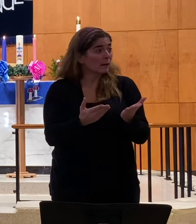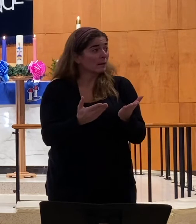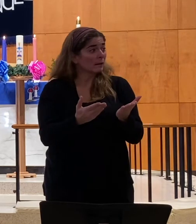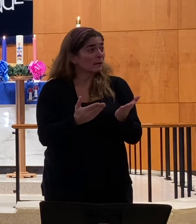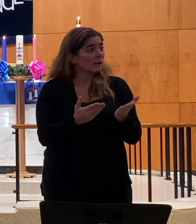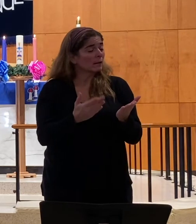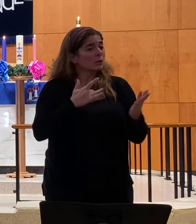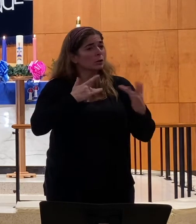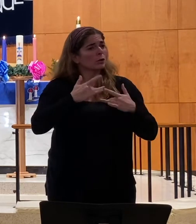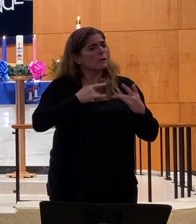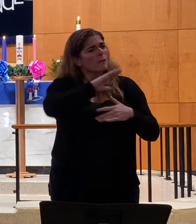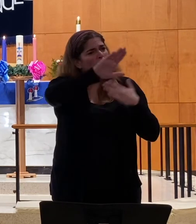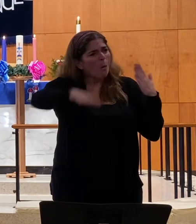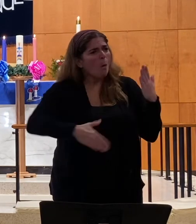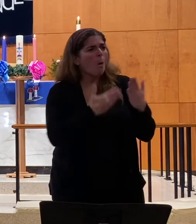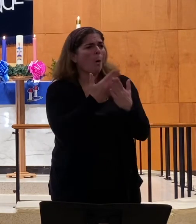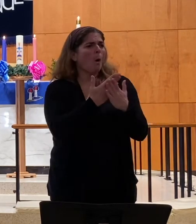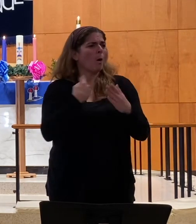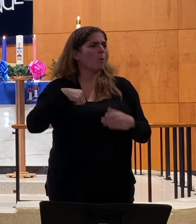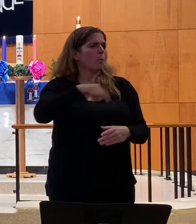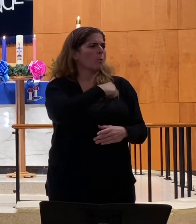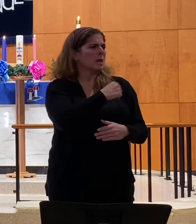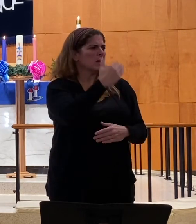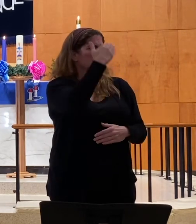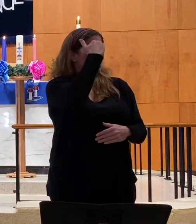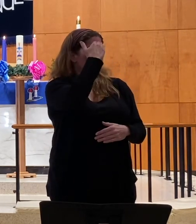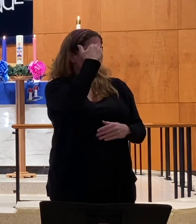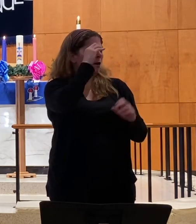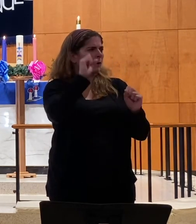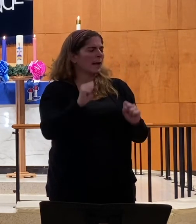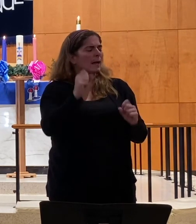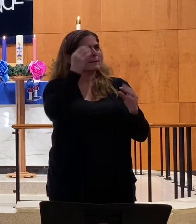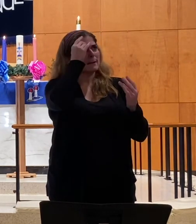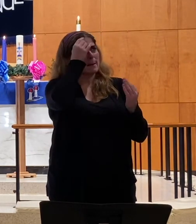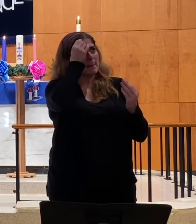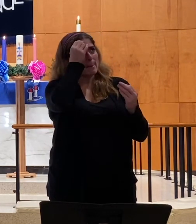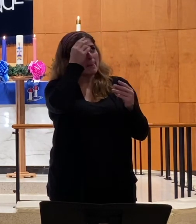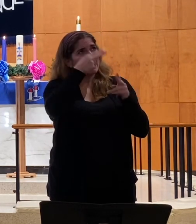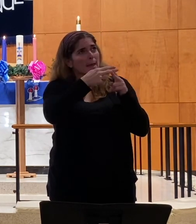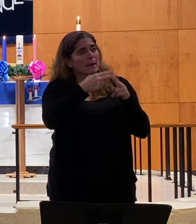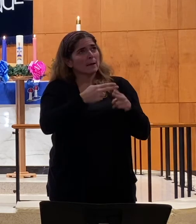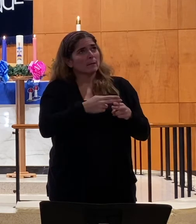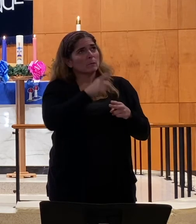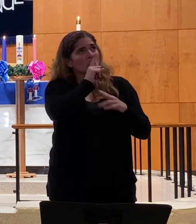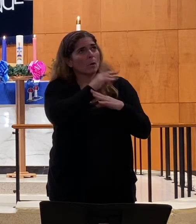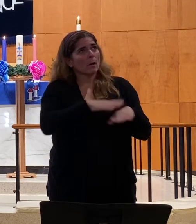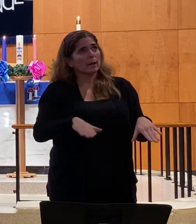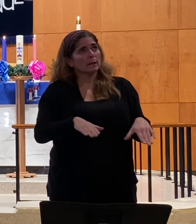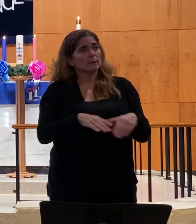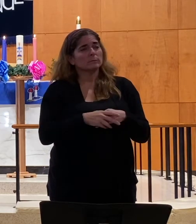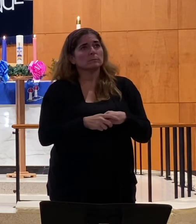our concern for all those whom we name now silently in our hearts.